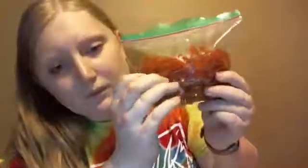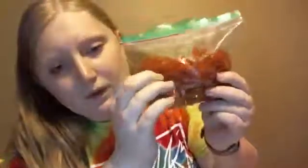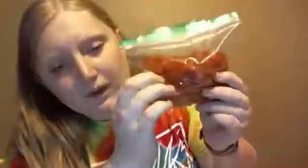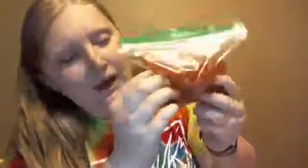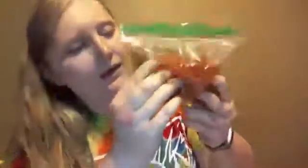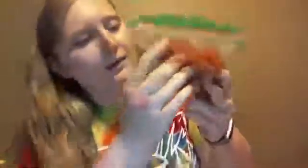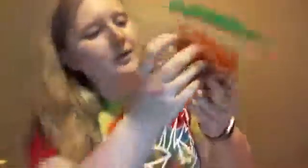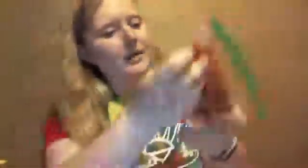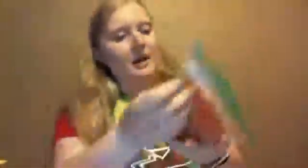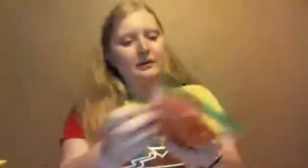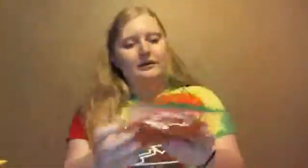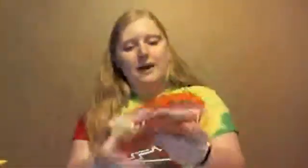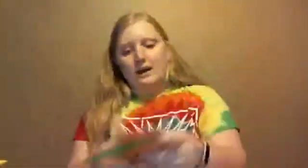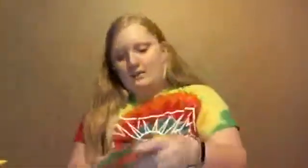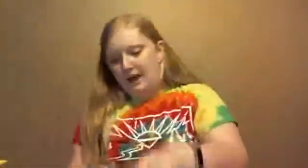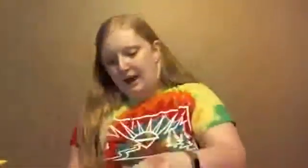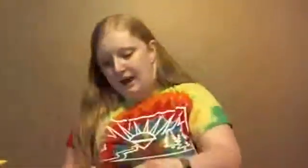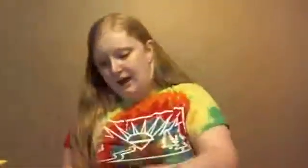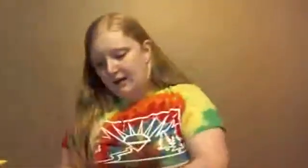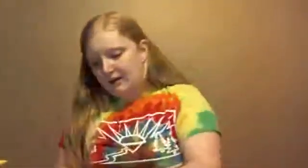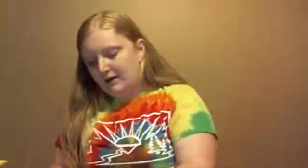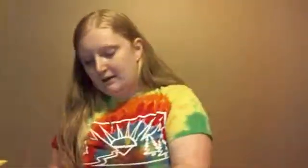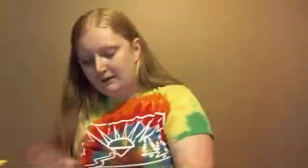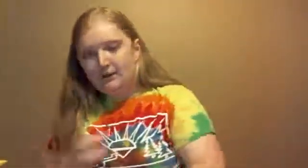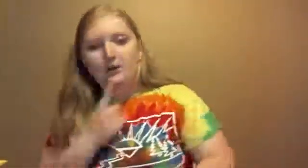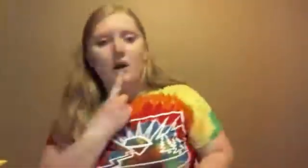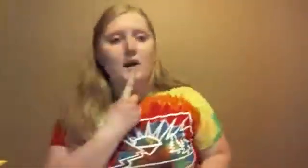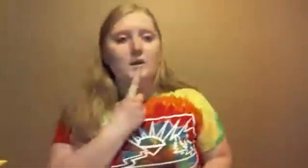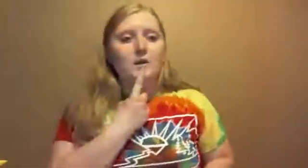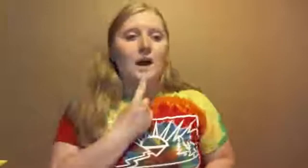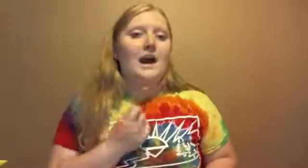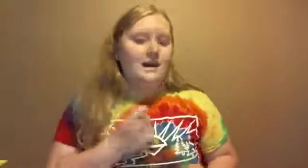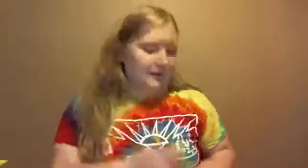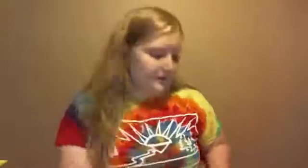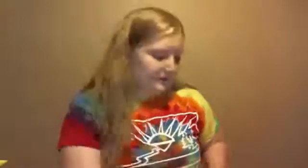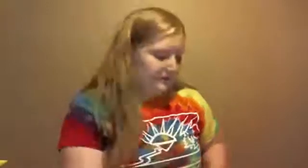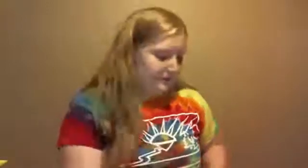So that would be our red bag. Our red.